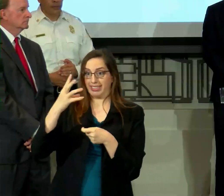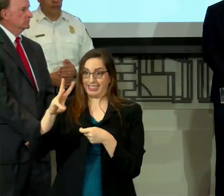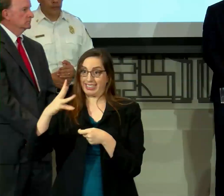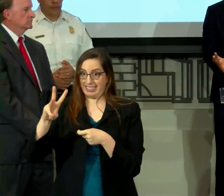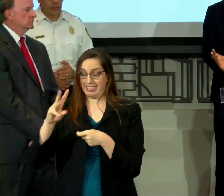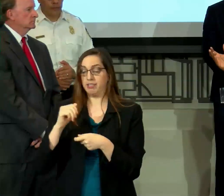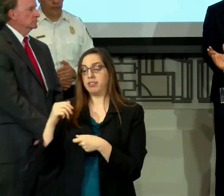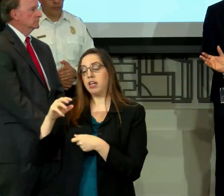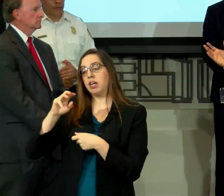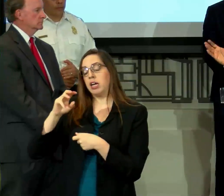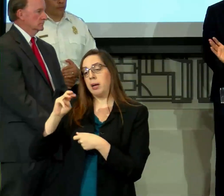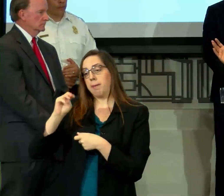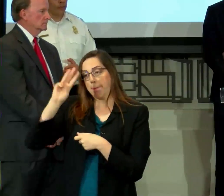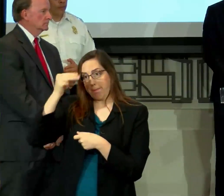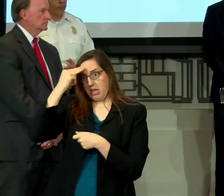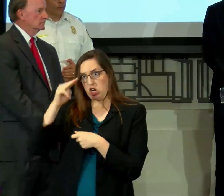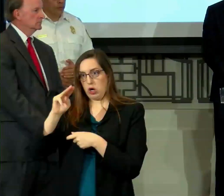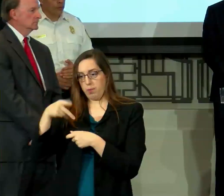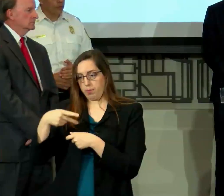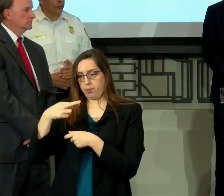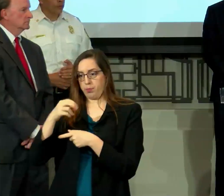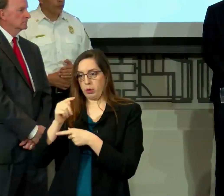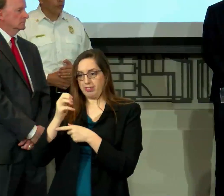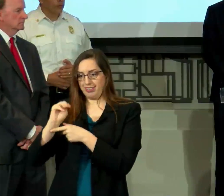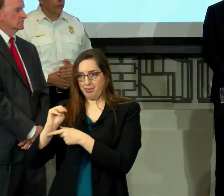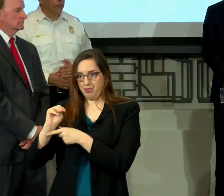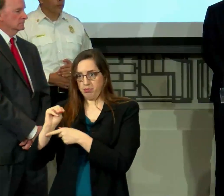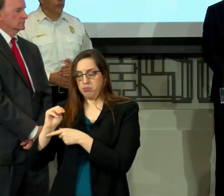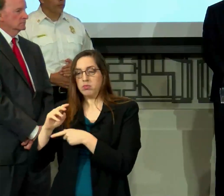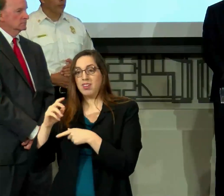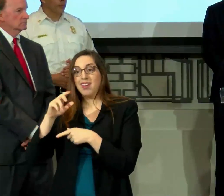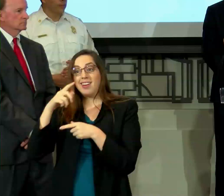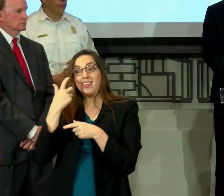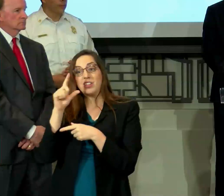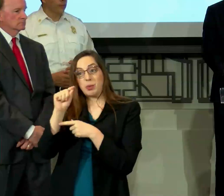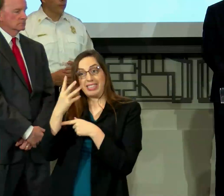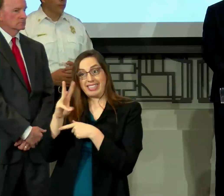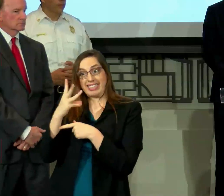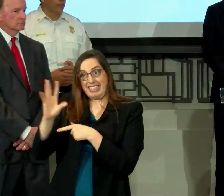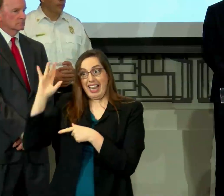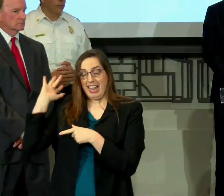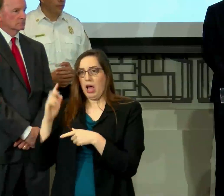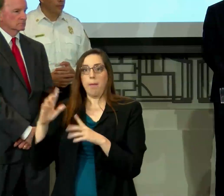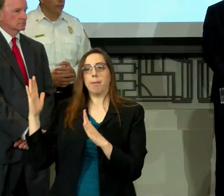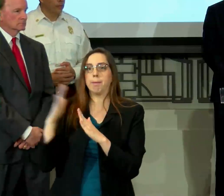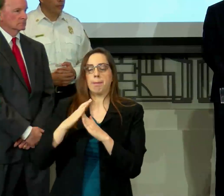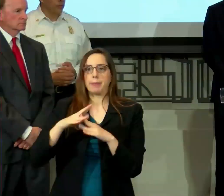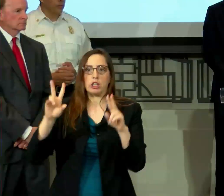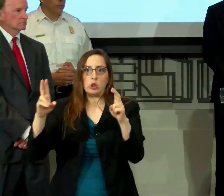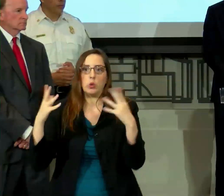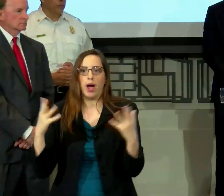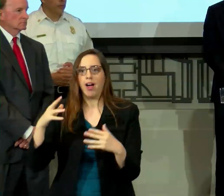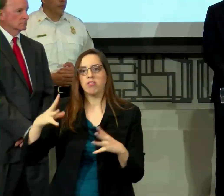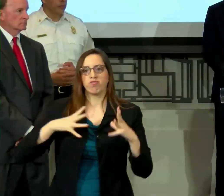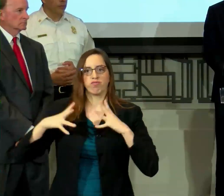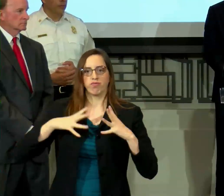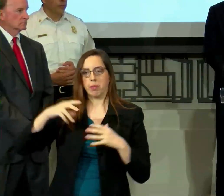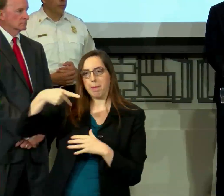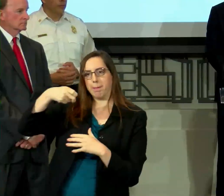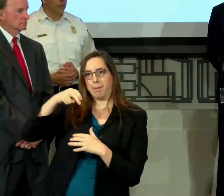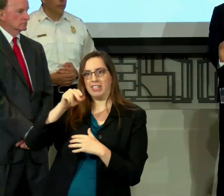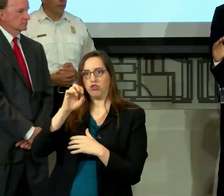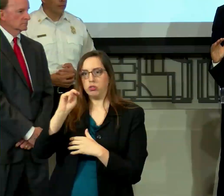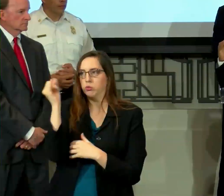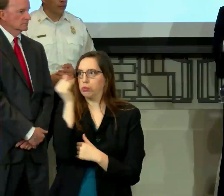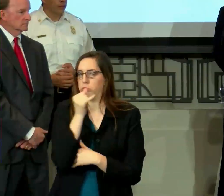Tem Martin can attest to this, the elephant in the room in 2016 was pensions. And it was at a crisis